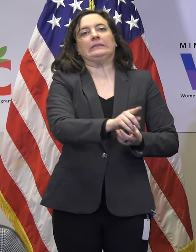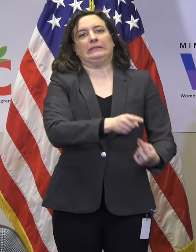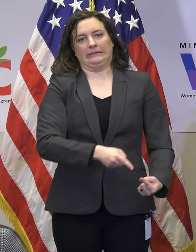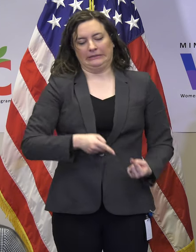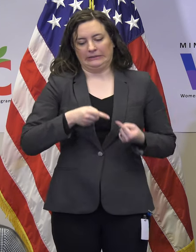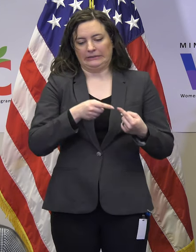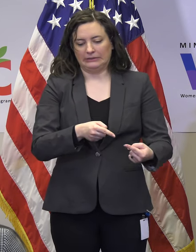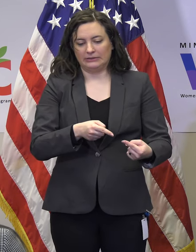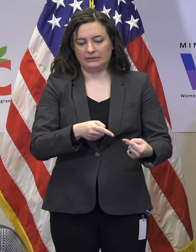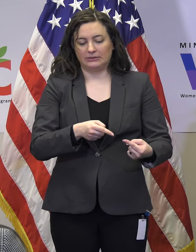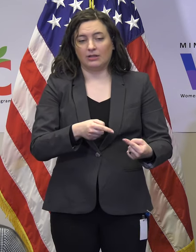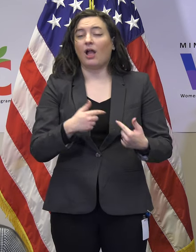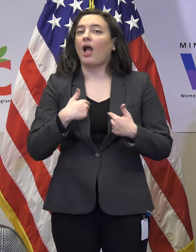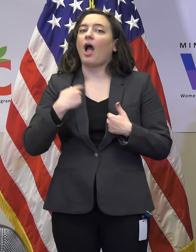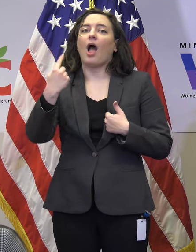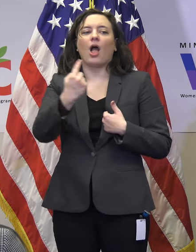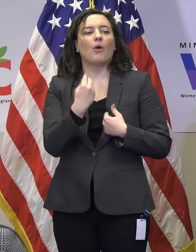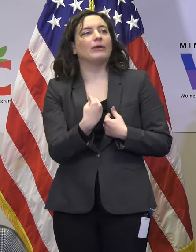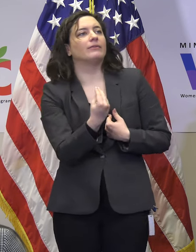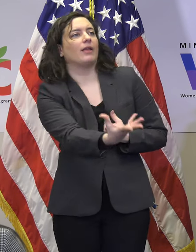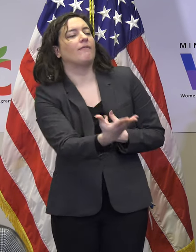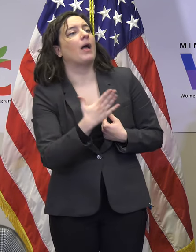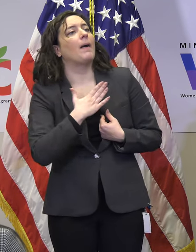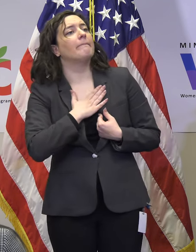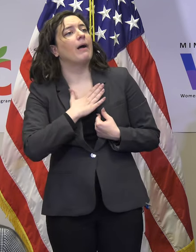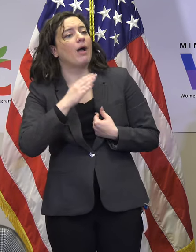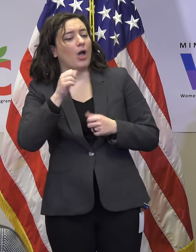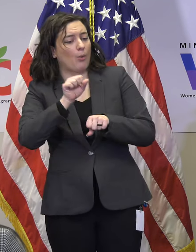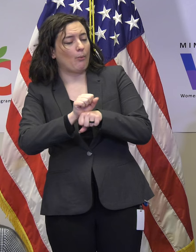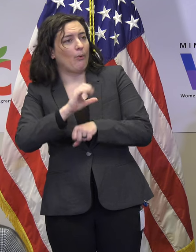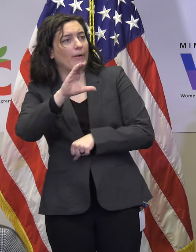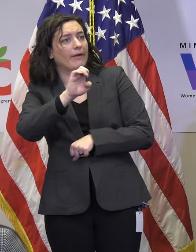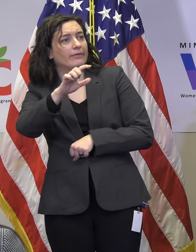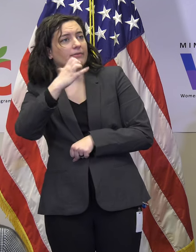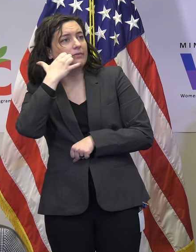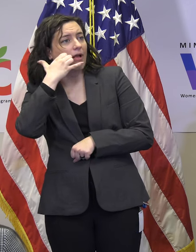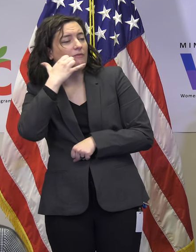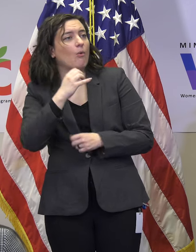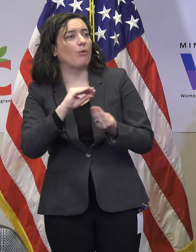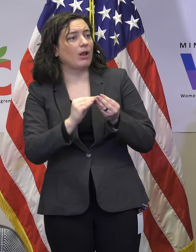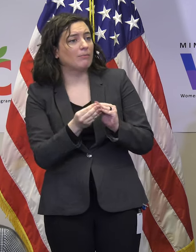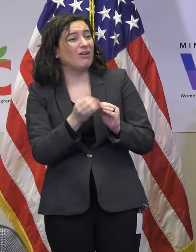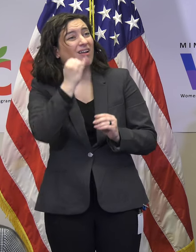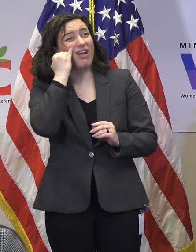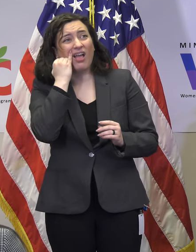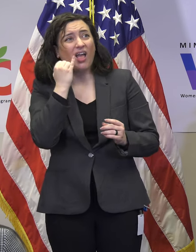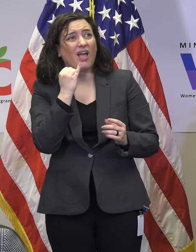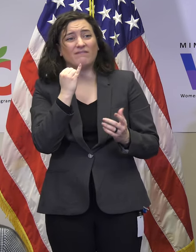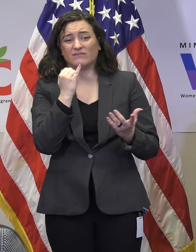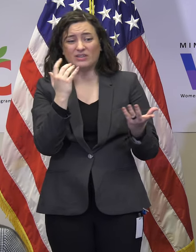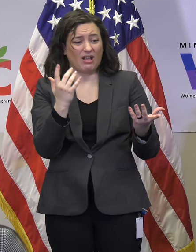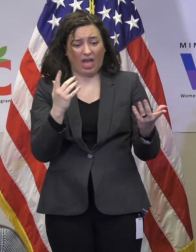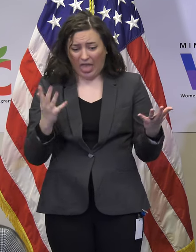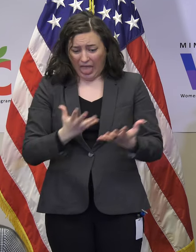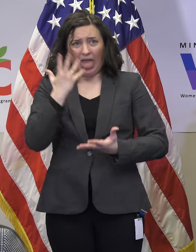clients have my work cell phone number so that they can call me or text me whenever they encounter any breastfeeding